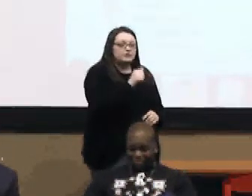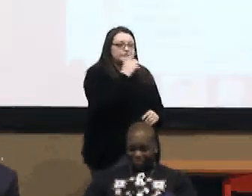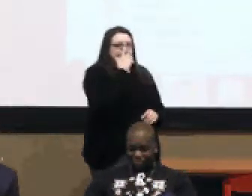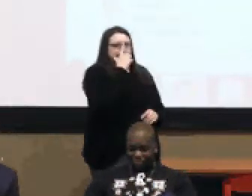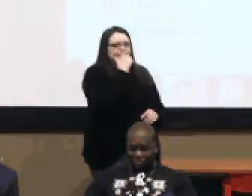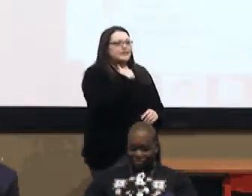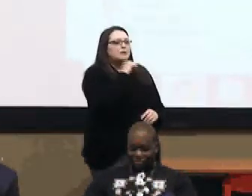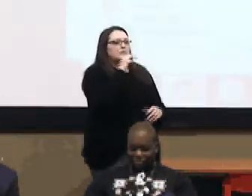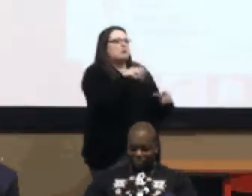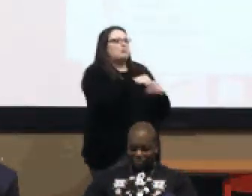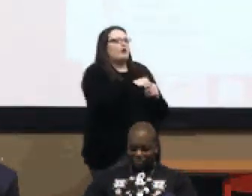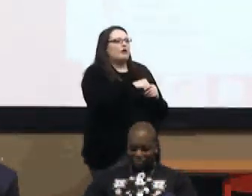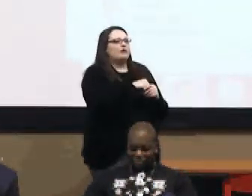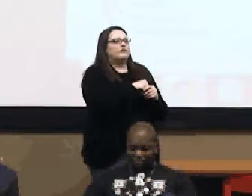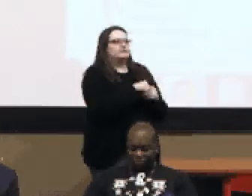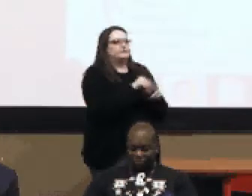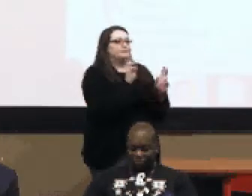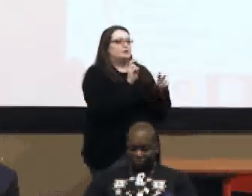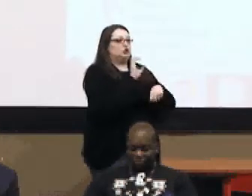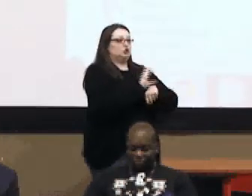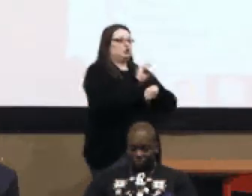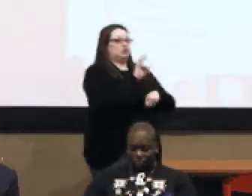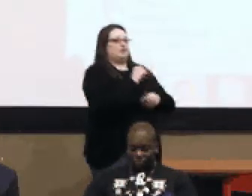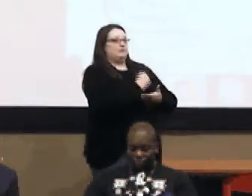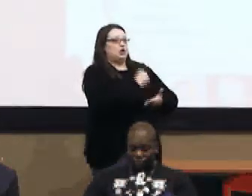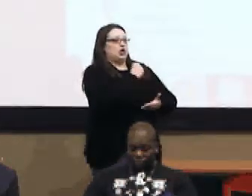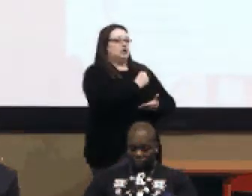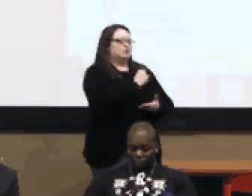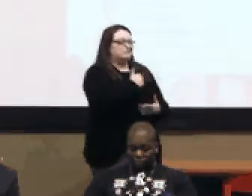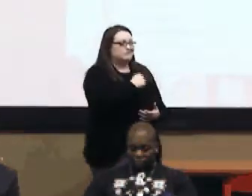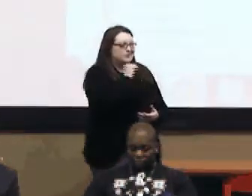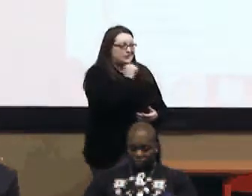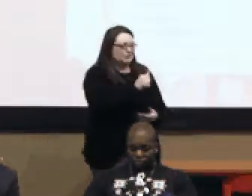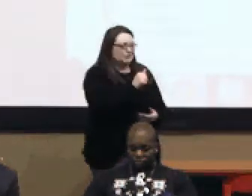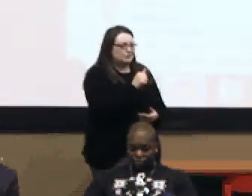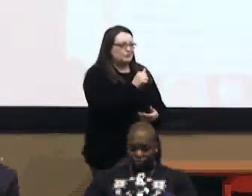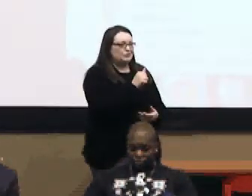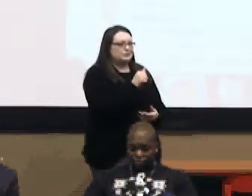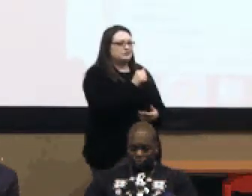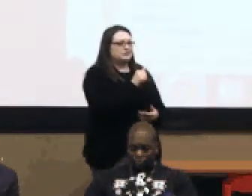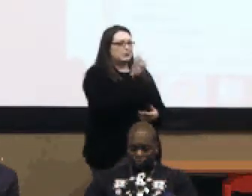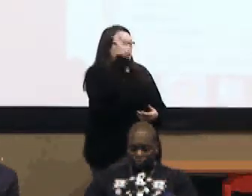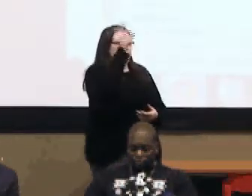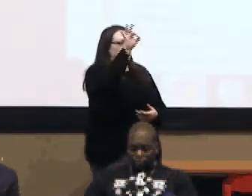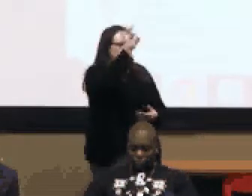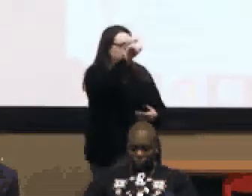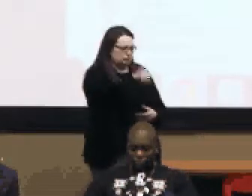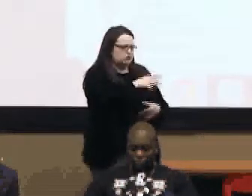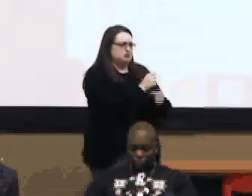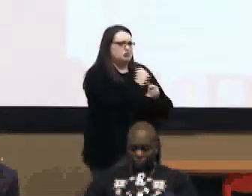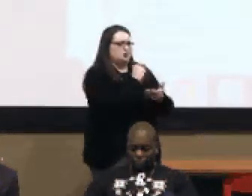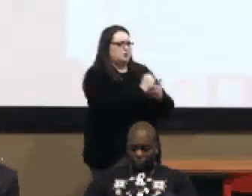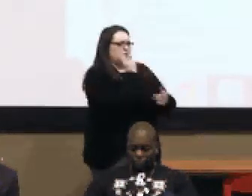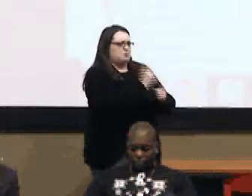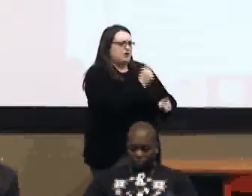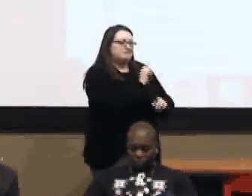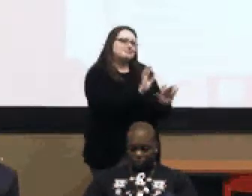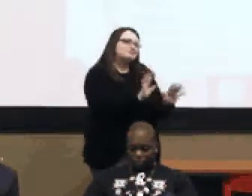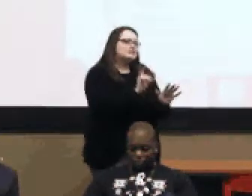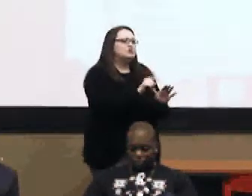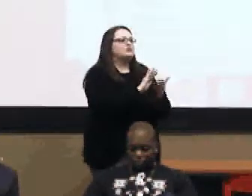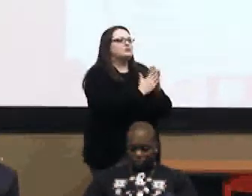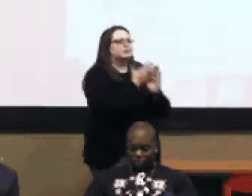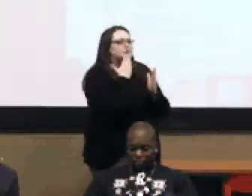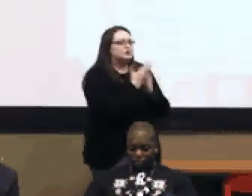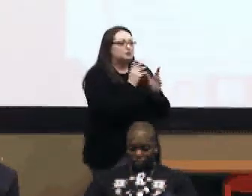I'm not part of like the church of brand. Like I'm not going to evangelize like you need to get your brand right. I just think you need to like be a